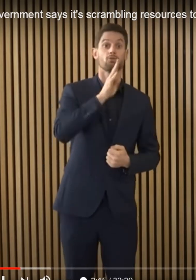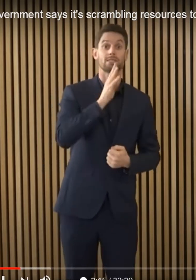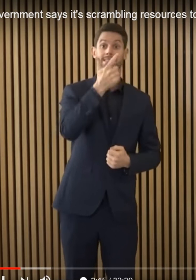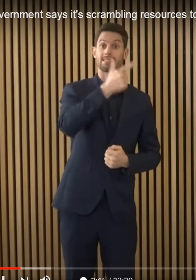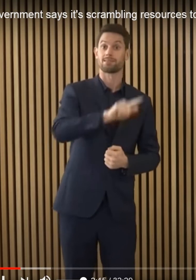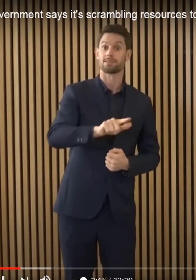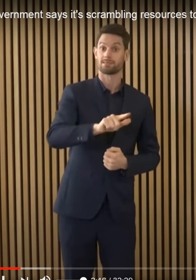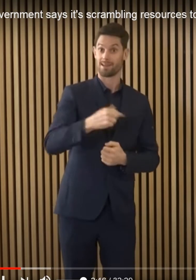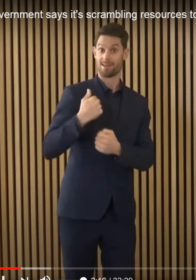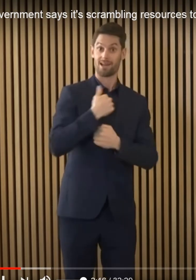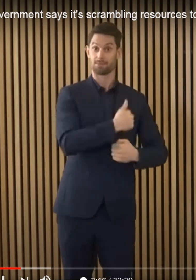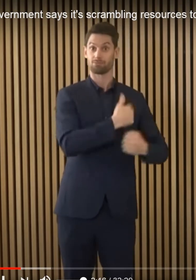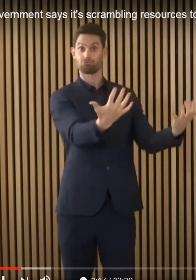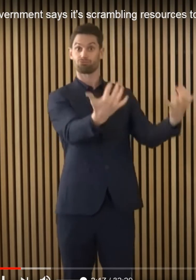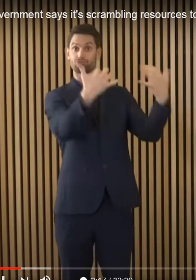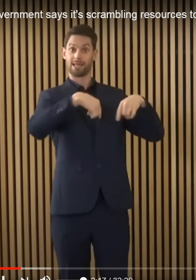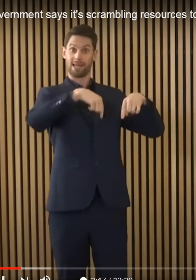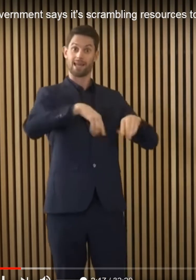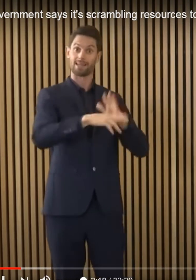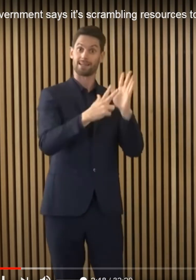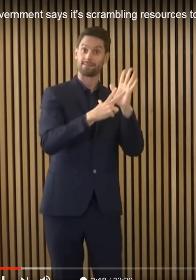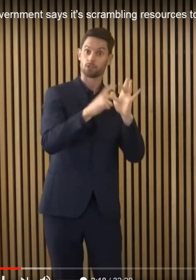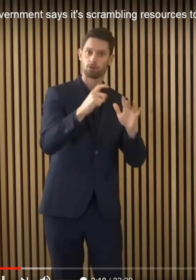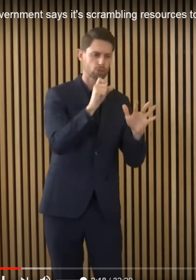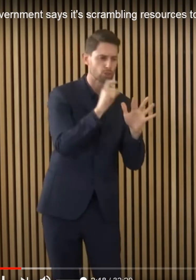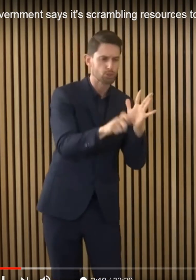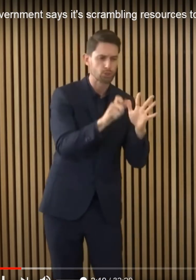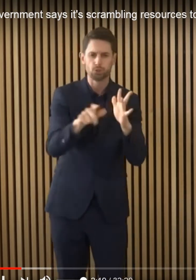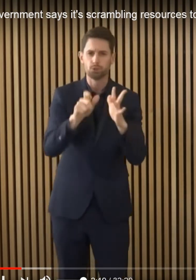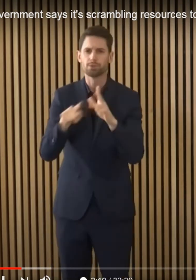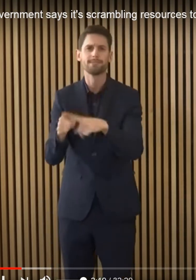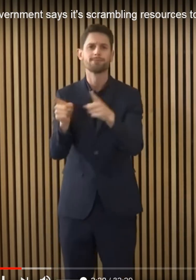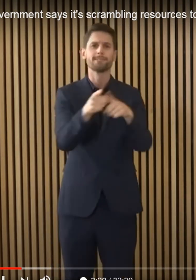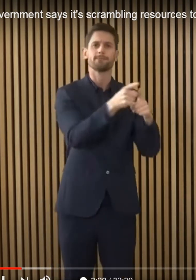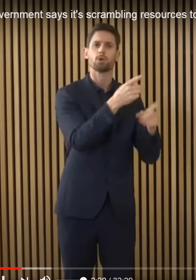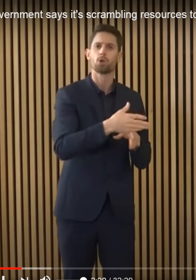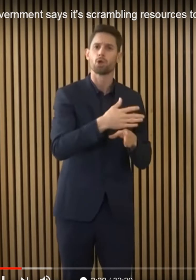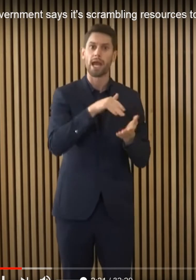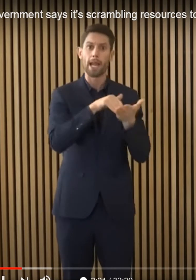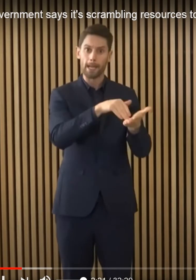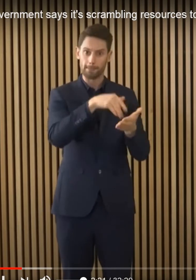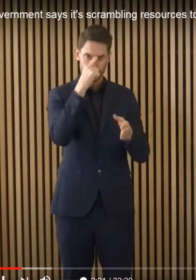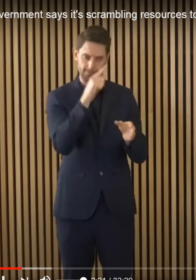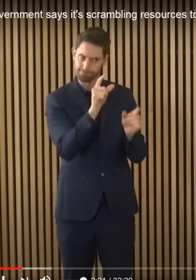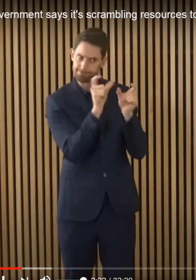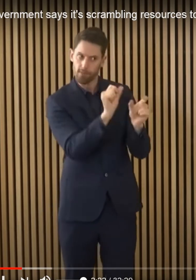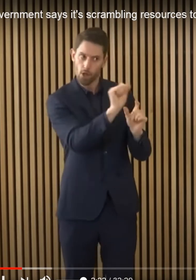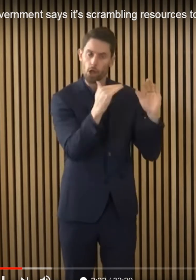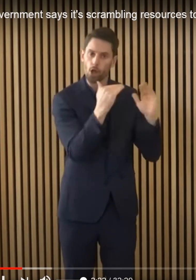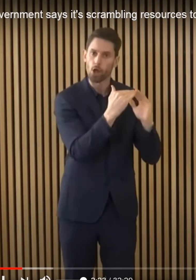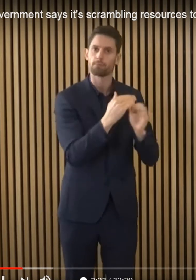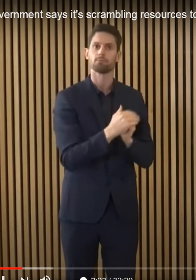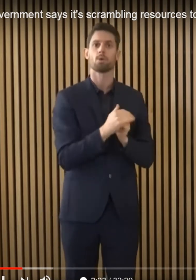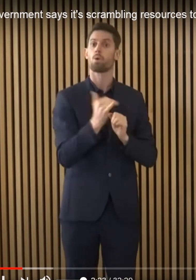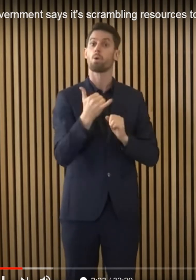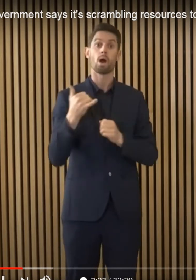1,470 members in Victoria engaged across a range of activities. Isolation, checking in terms